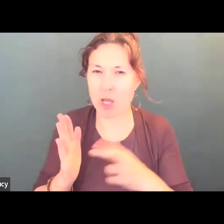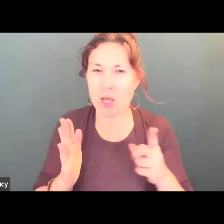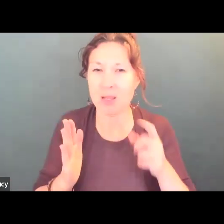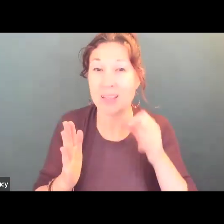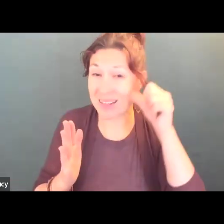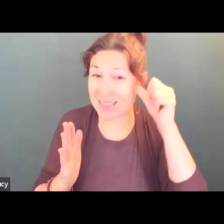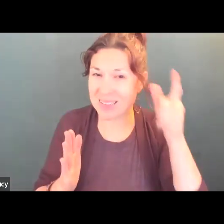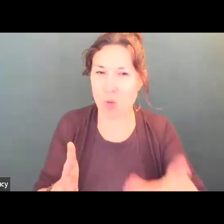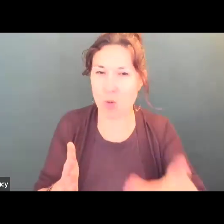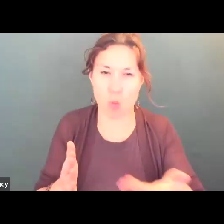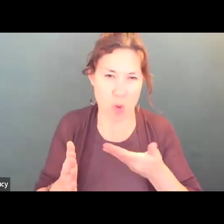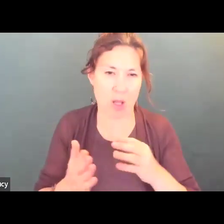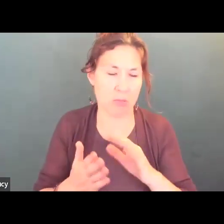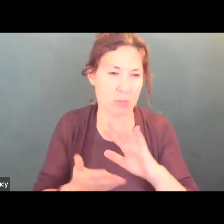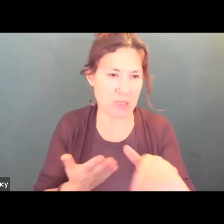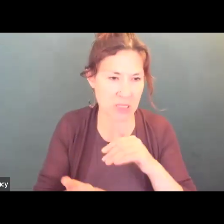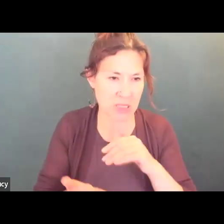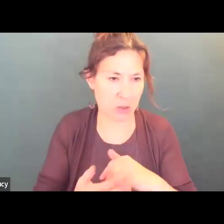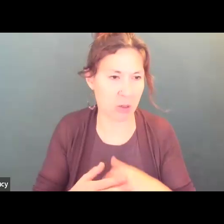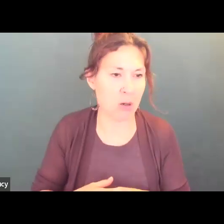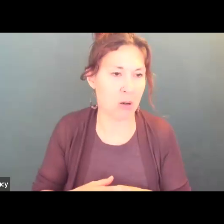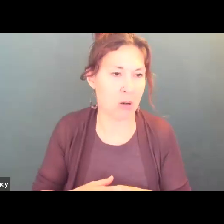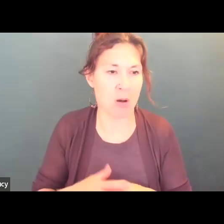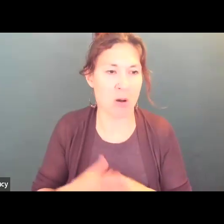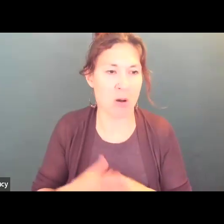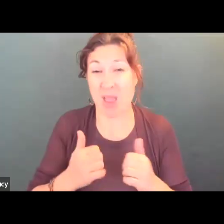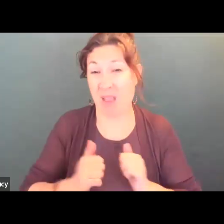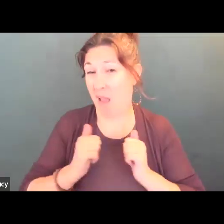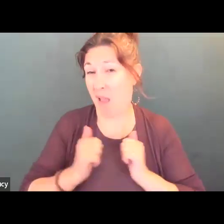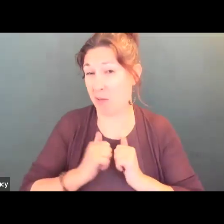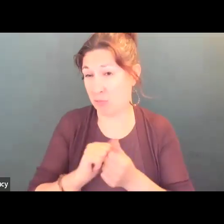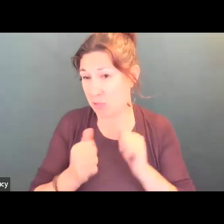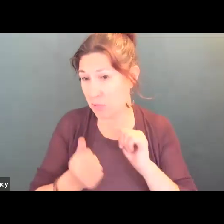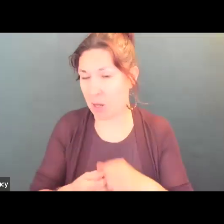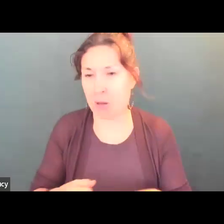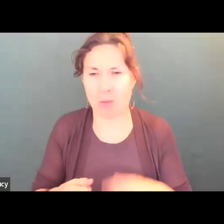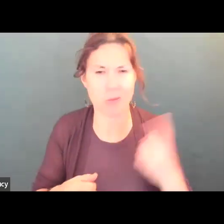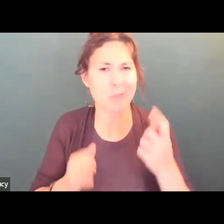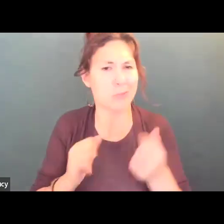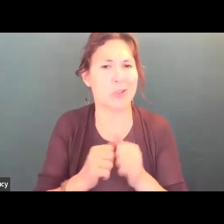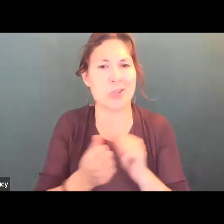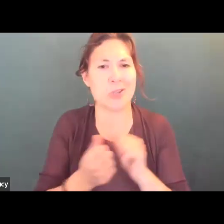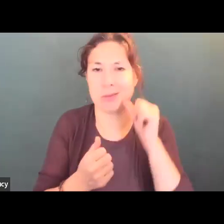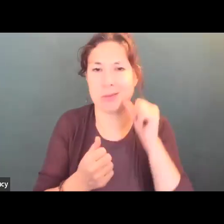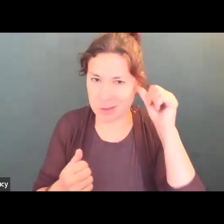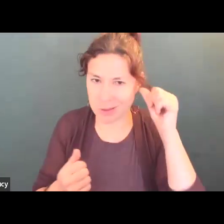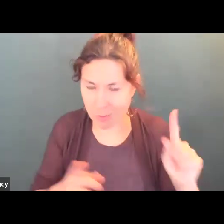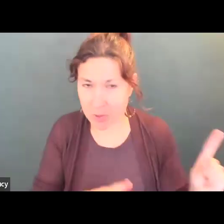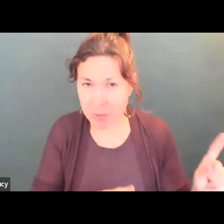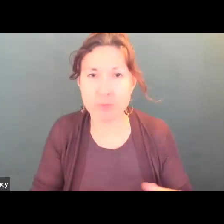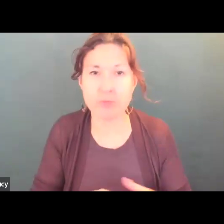yesterday or had an address change or something changed with their transportation yesterday, their